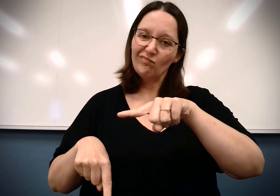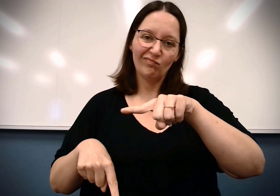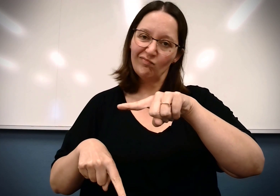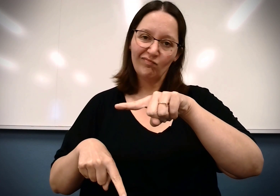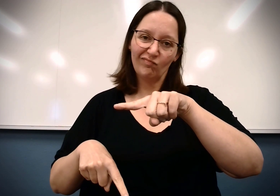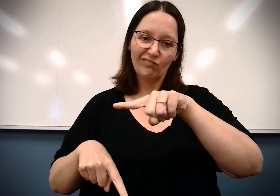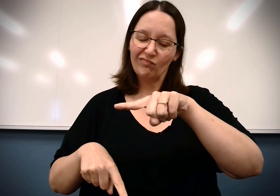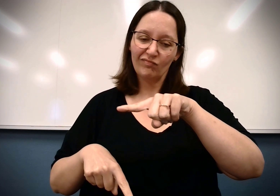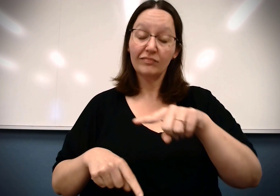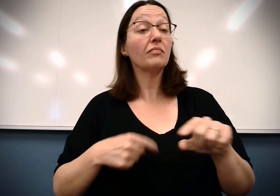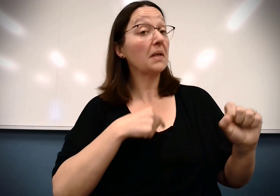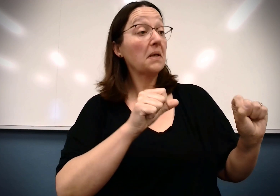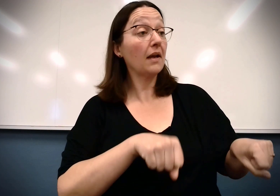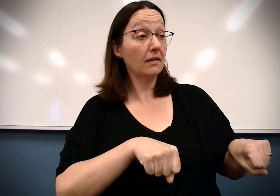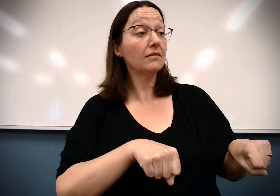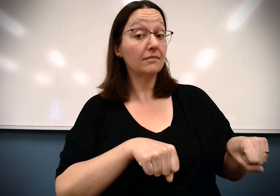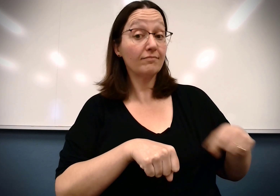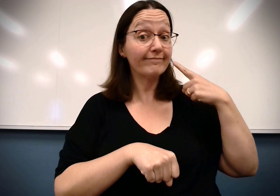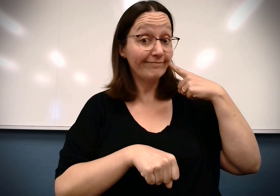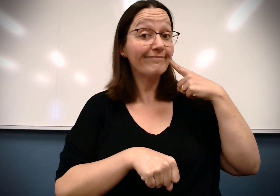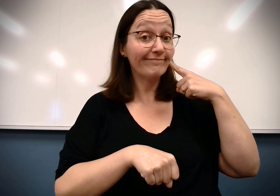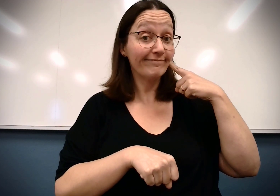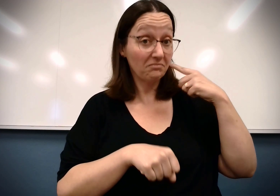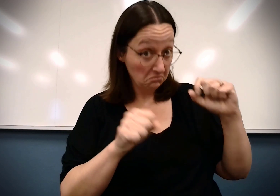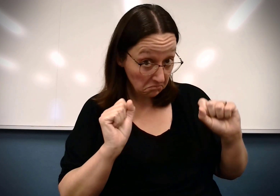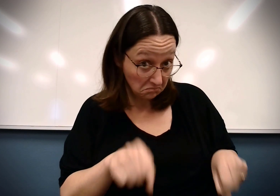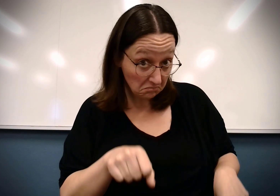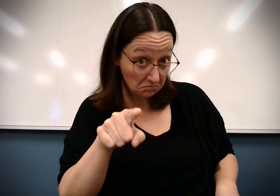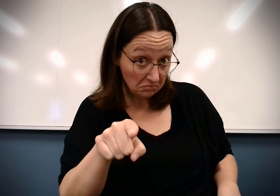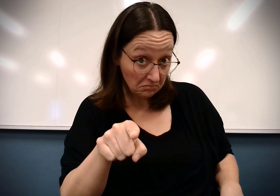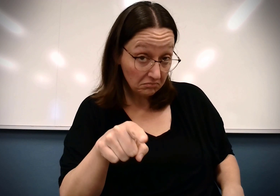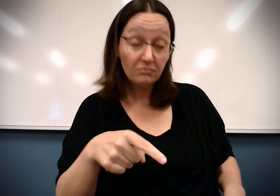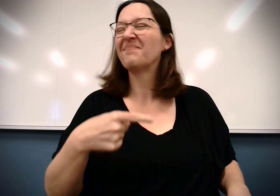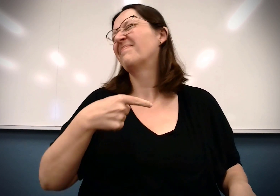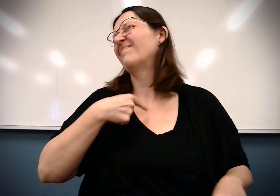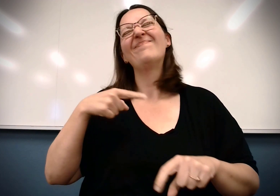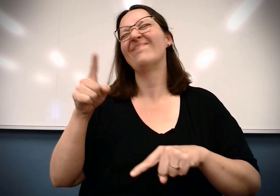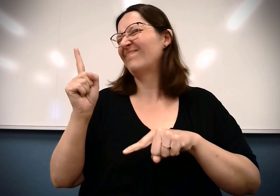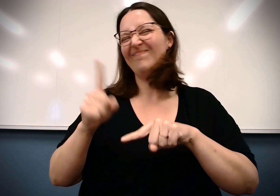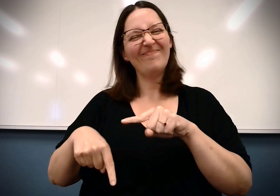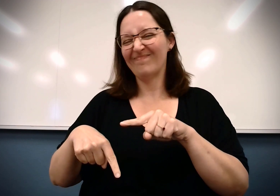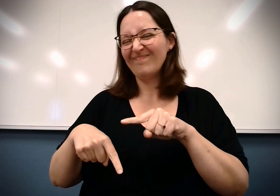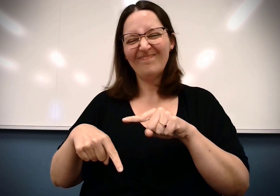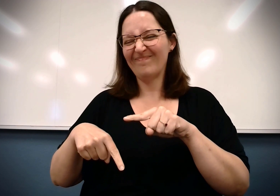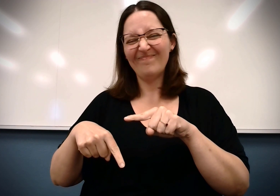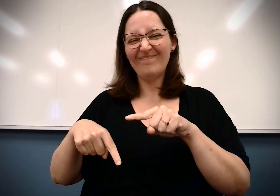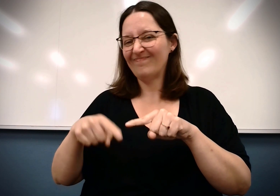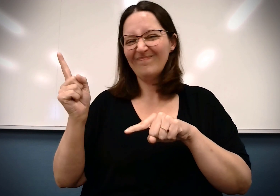can't. I can, right? I'm nodding. Right? If I'm asking, can you? No, I can't. I shake my head.